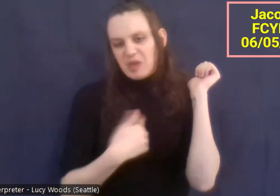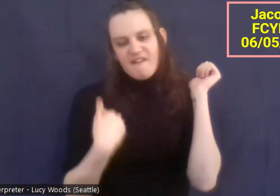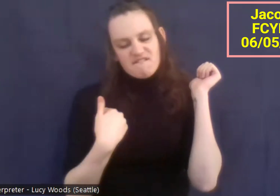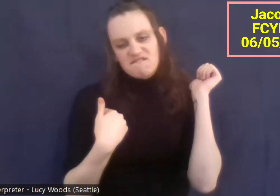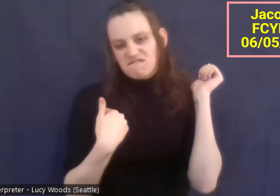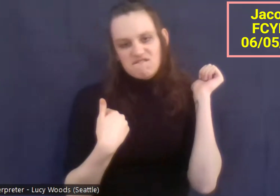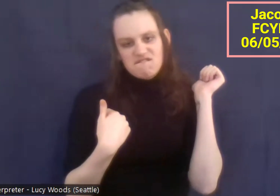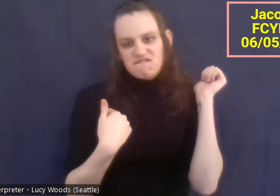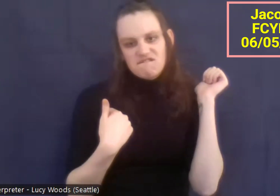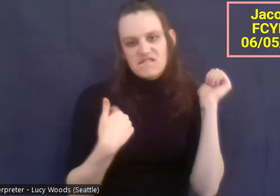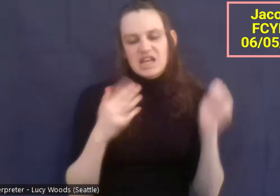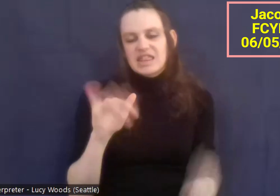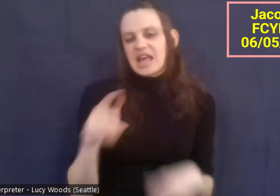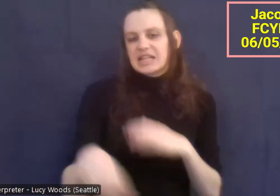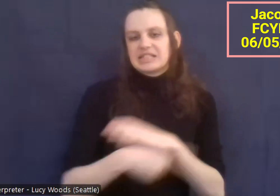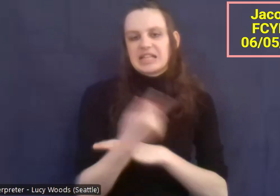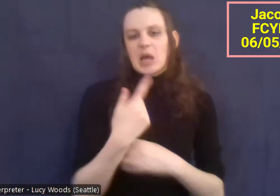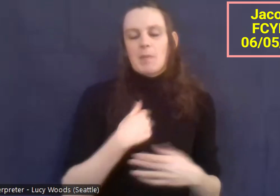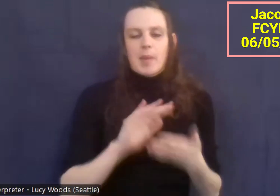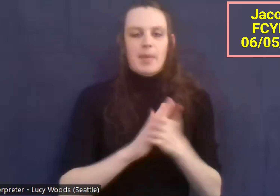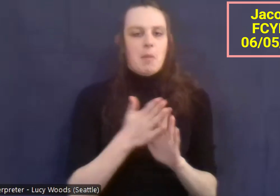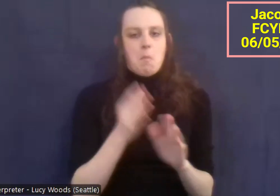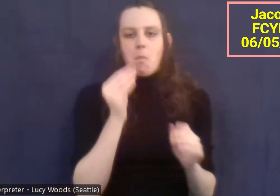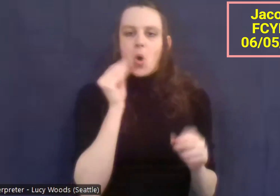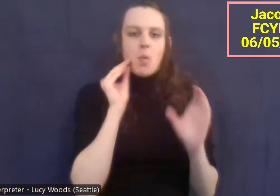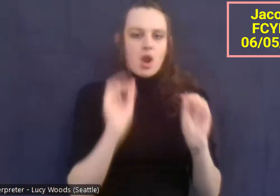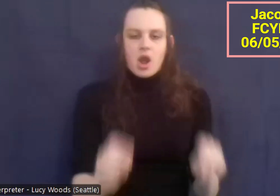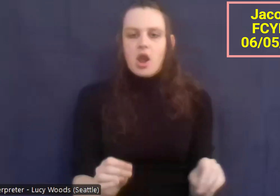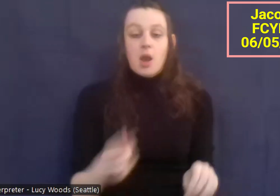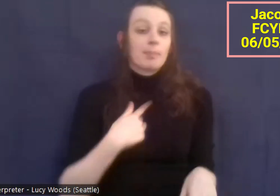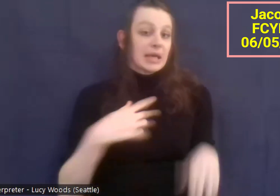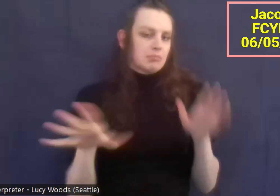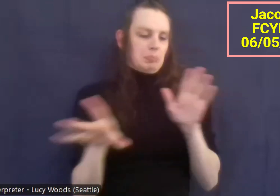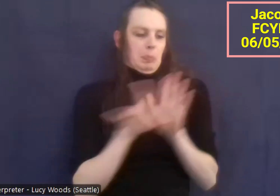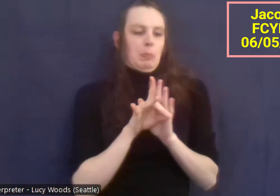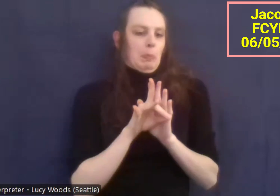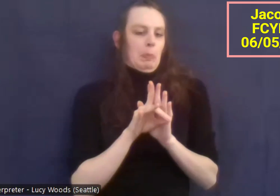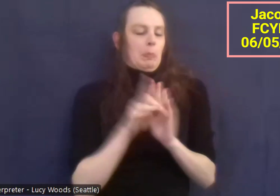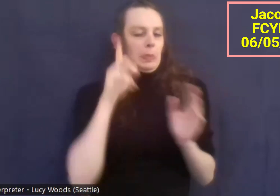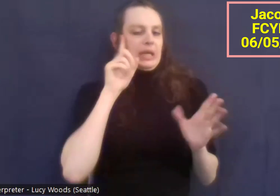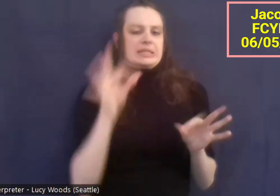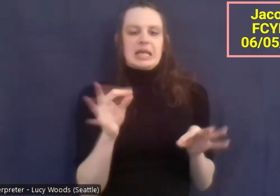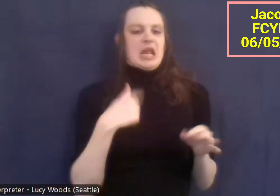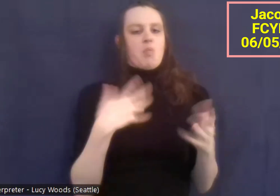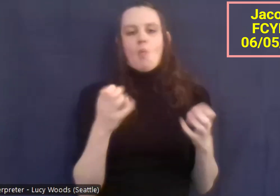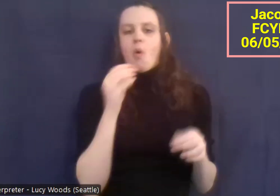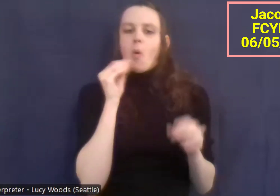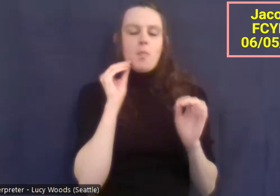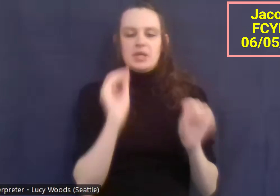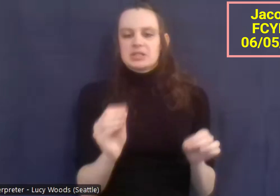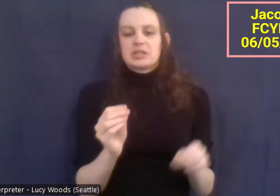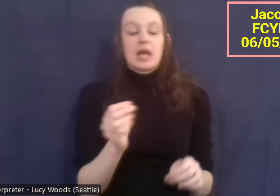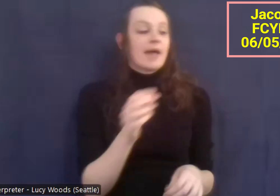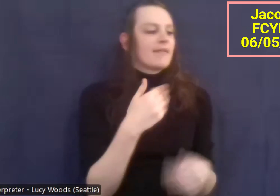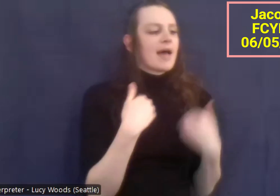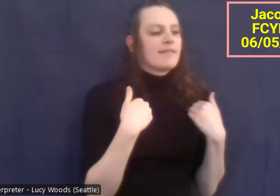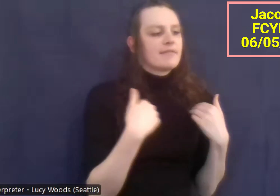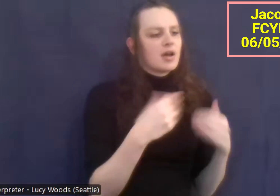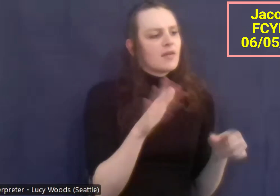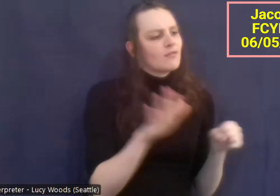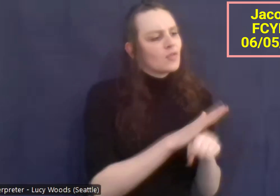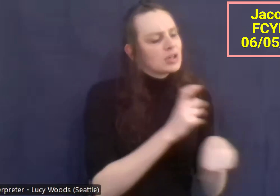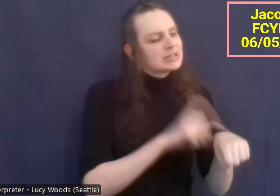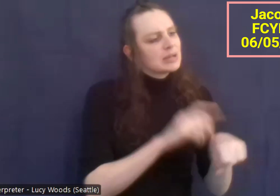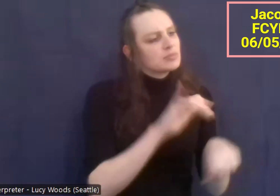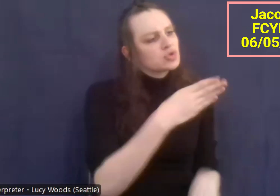the day I became homeless, by choice, mind you. It was either work a full-time job and pay rent on a